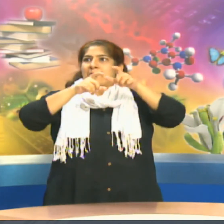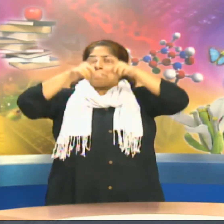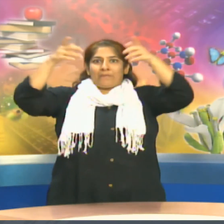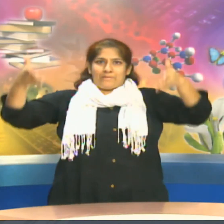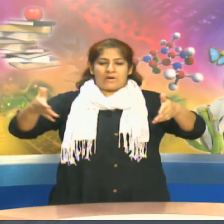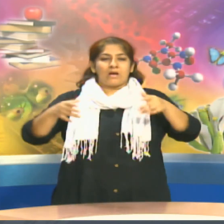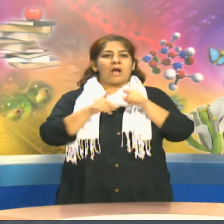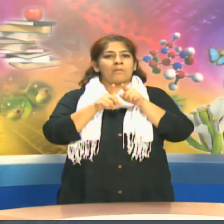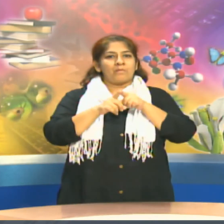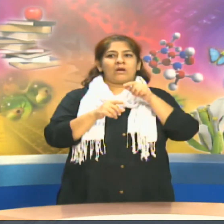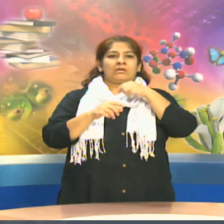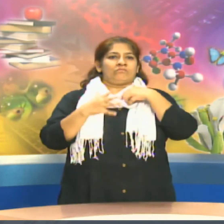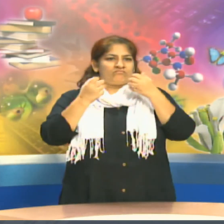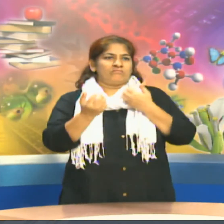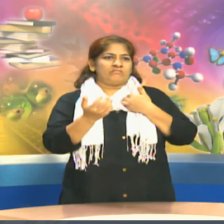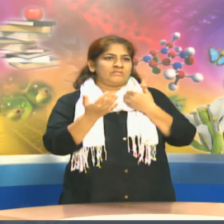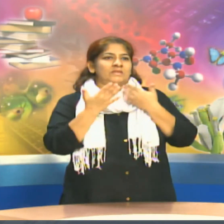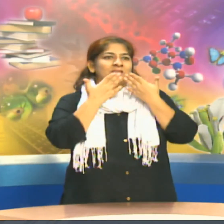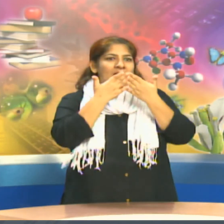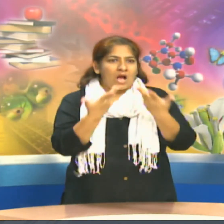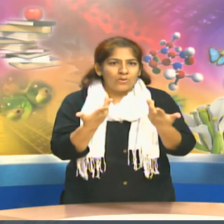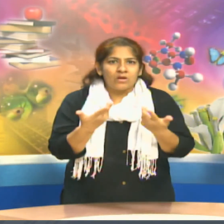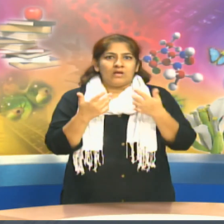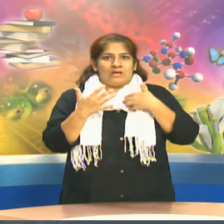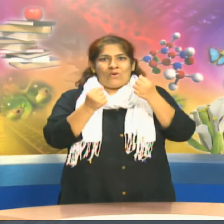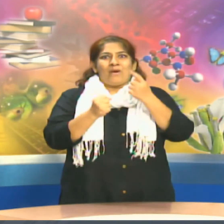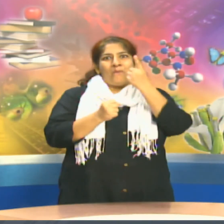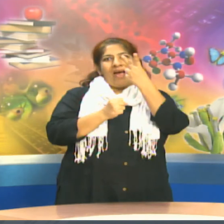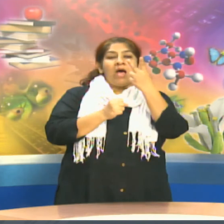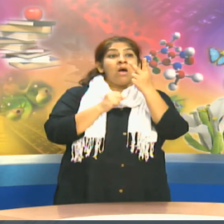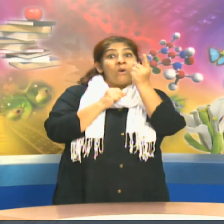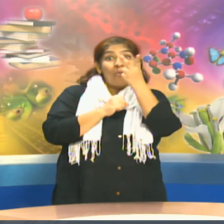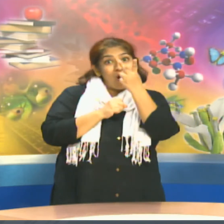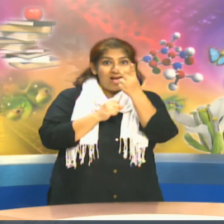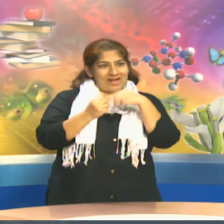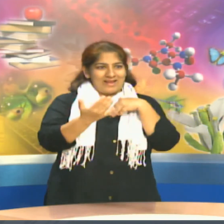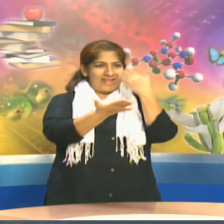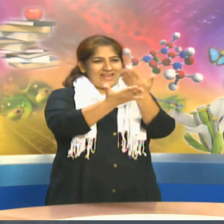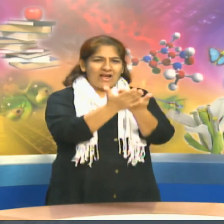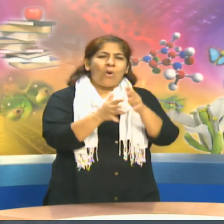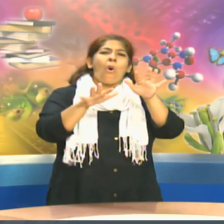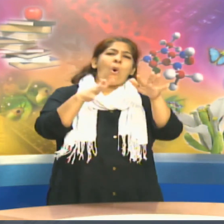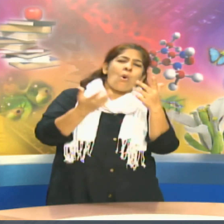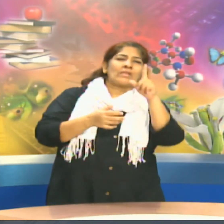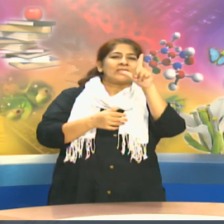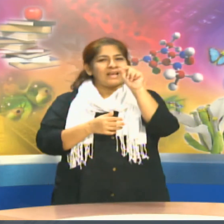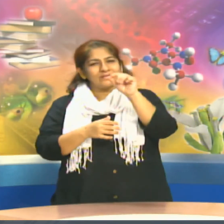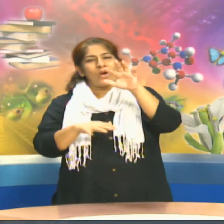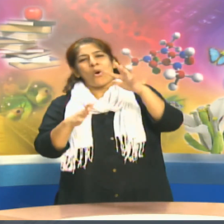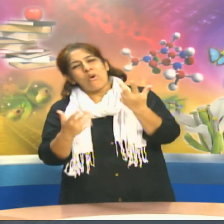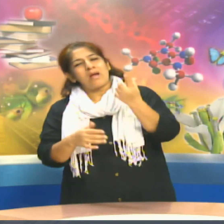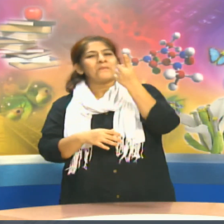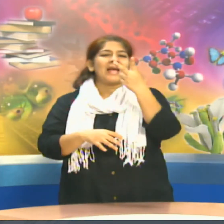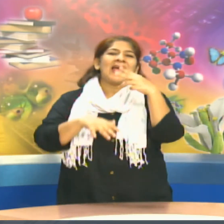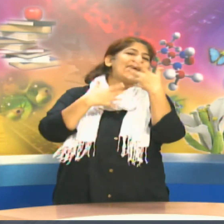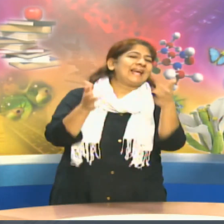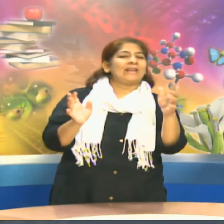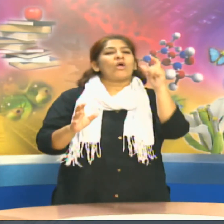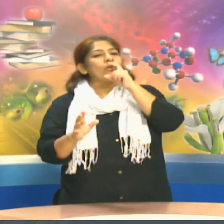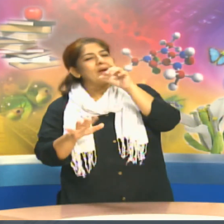like we are at NIOS, this is an NIOS video program, and we applied in a senior secondary